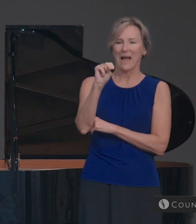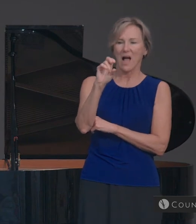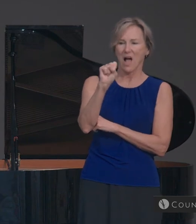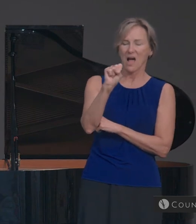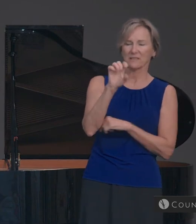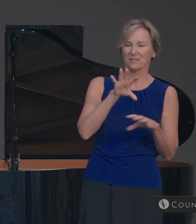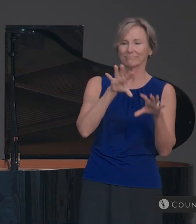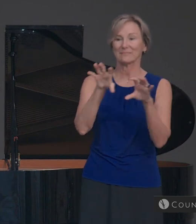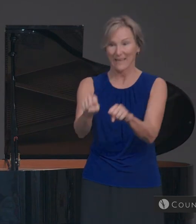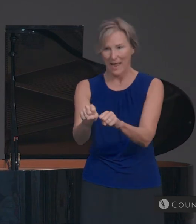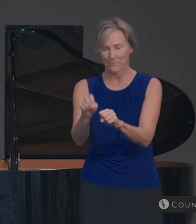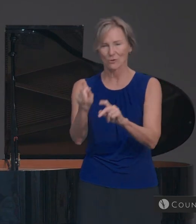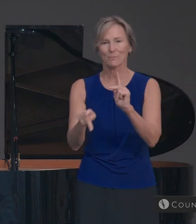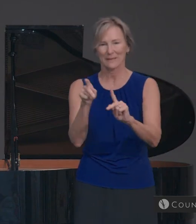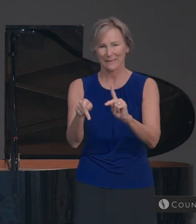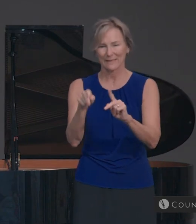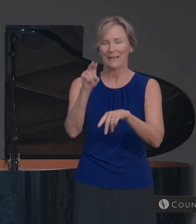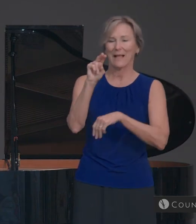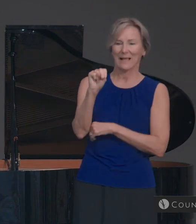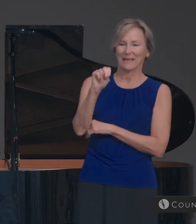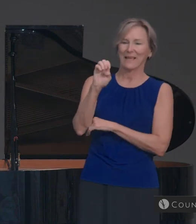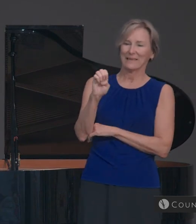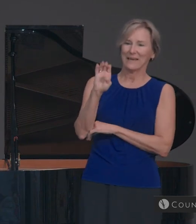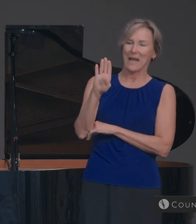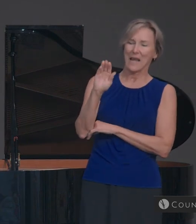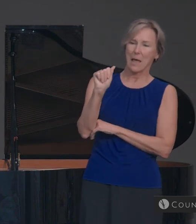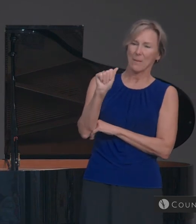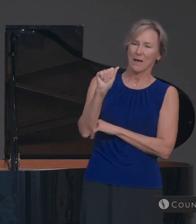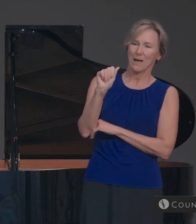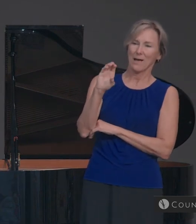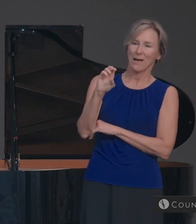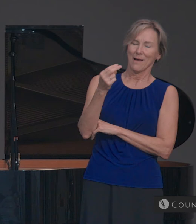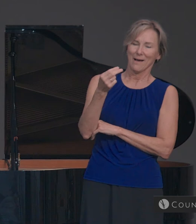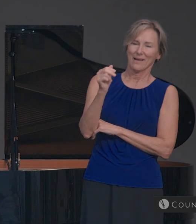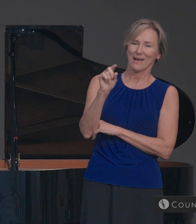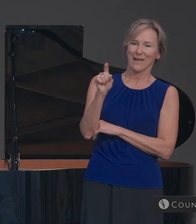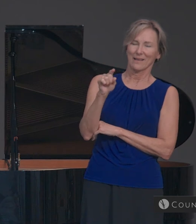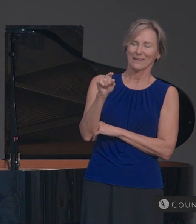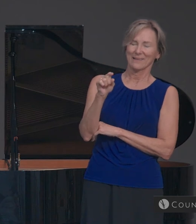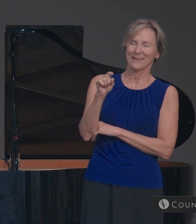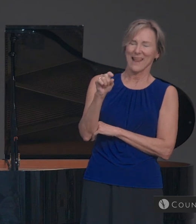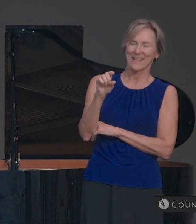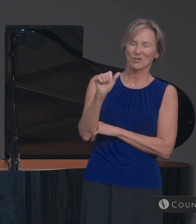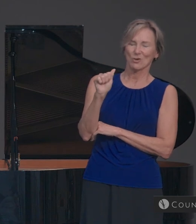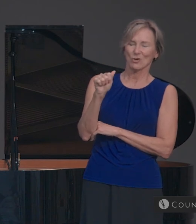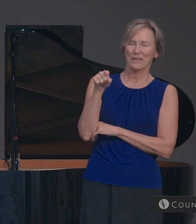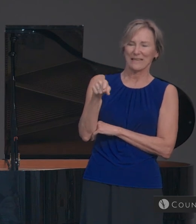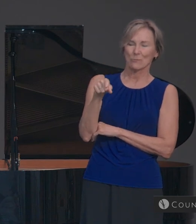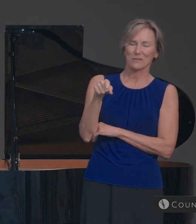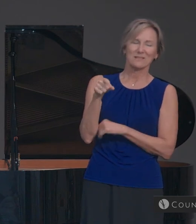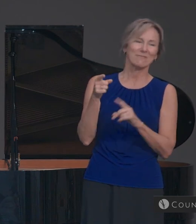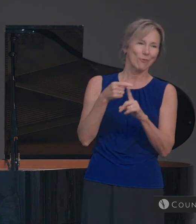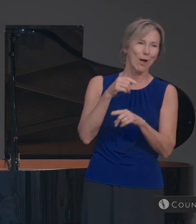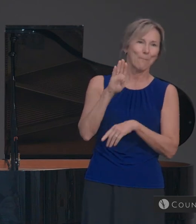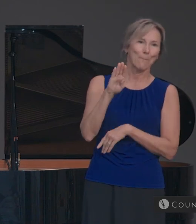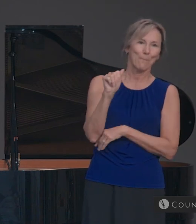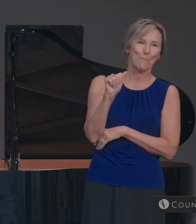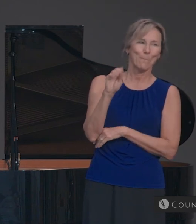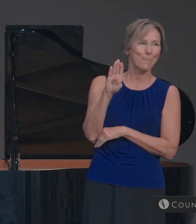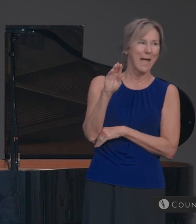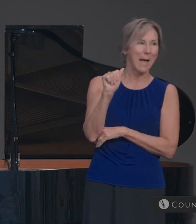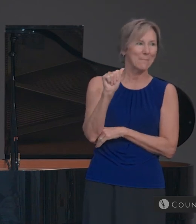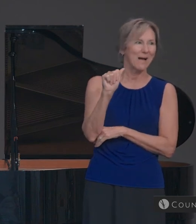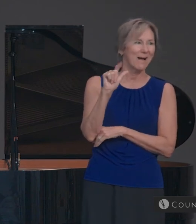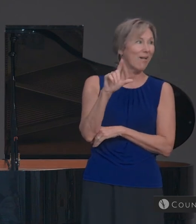Babylonians? Nebuchadnezzar, was he a Babylonian or was he an Assyrian? He was Babylonian. Keep waiting.